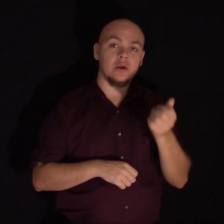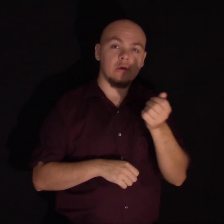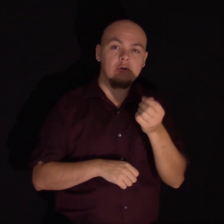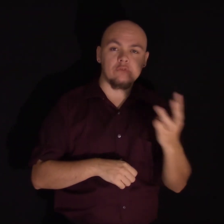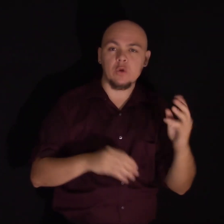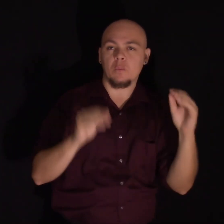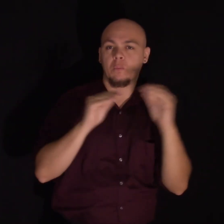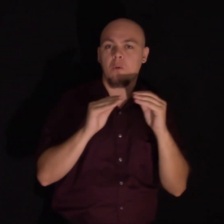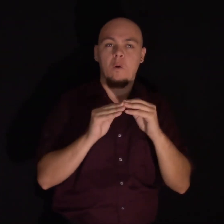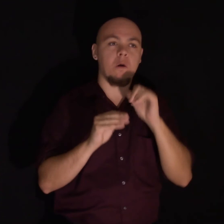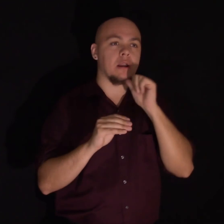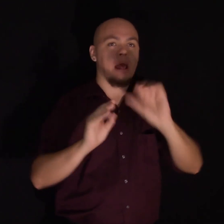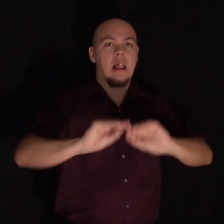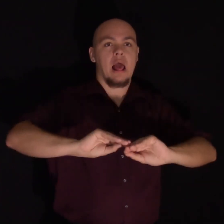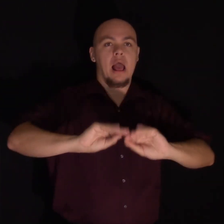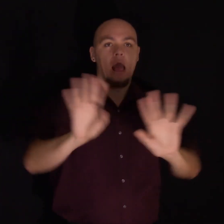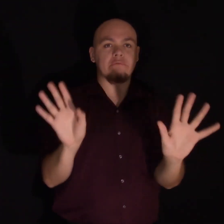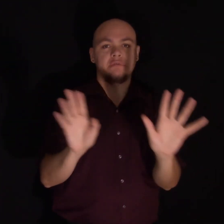maybe weren't so obviously funny.